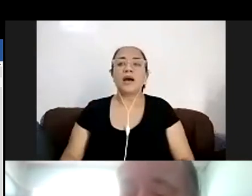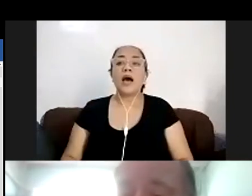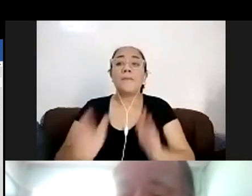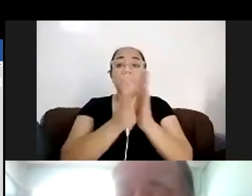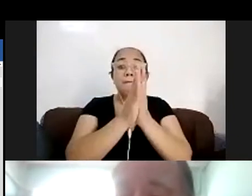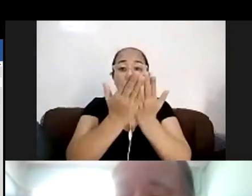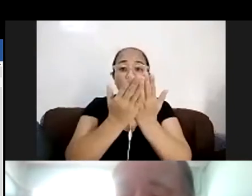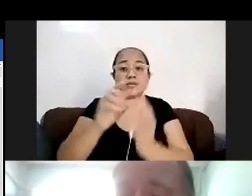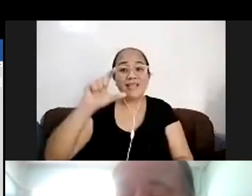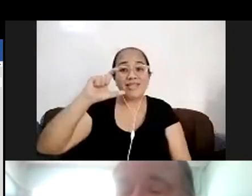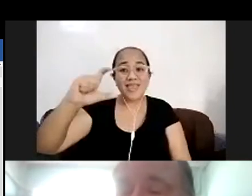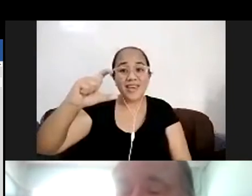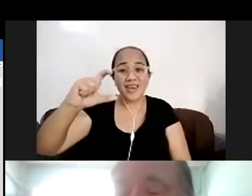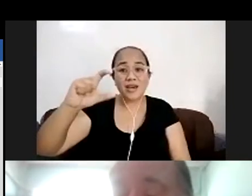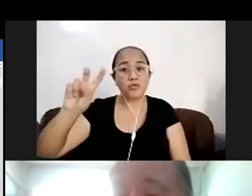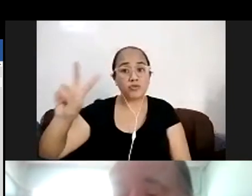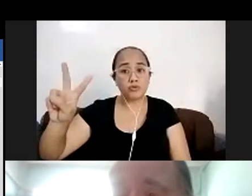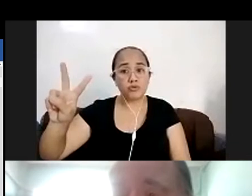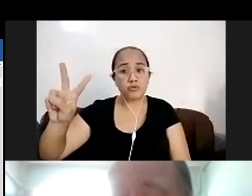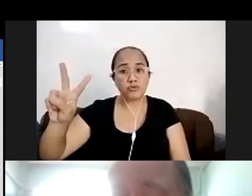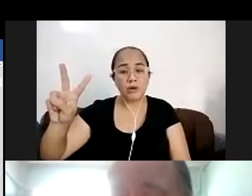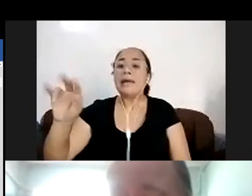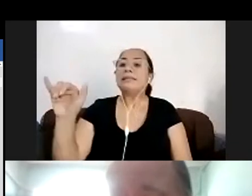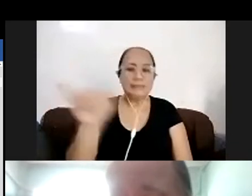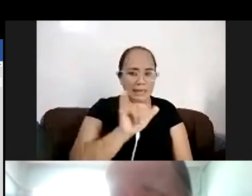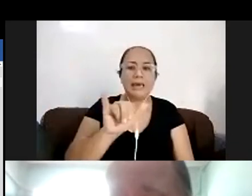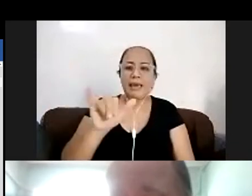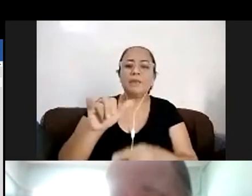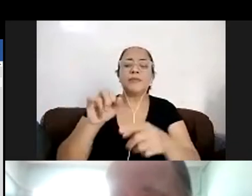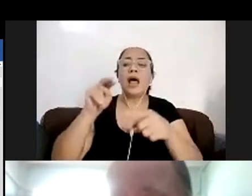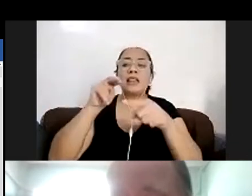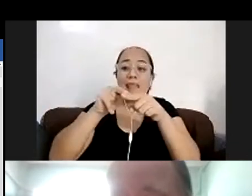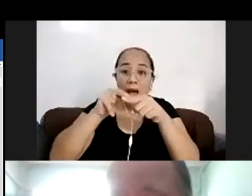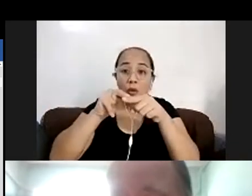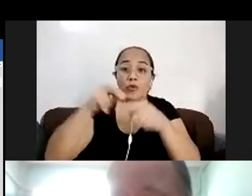to is also a noun phrase.